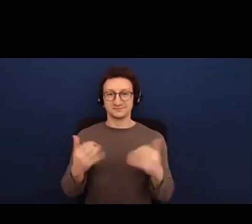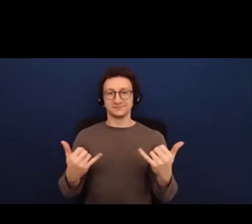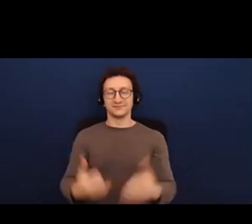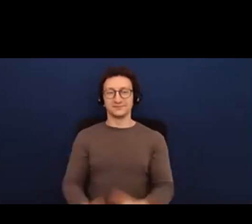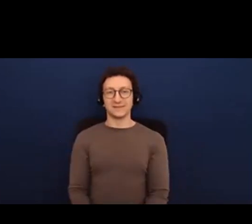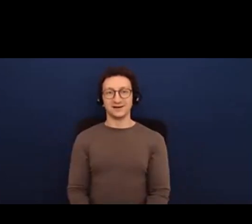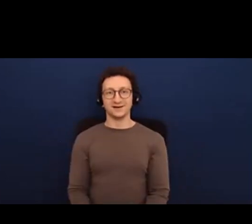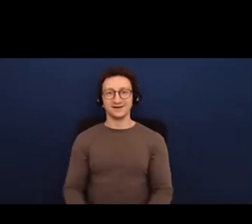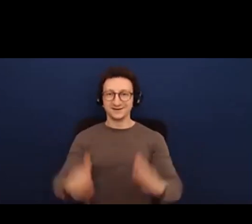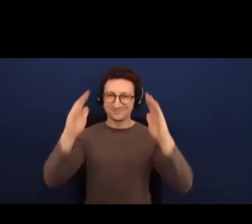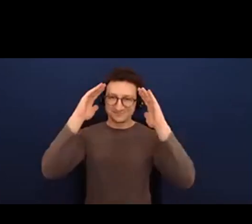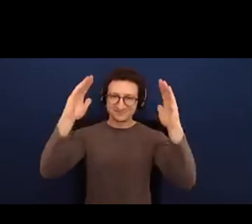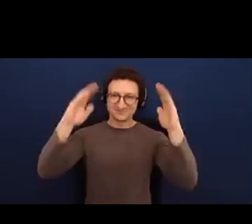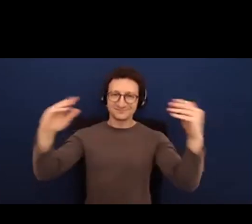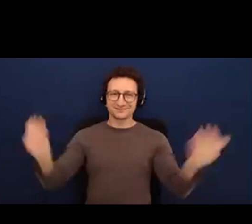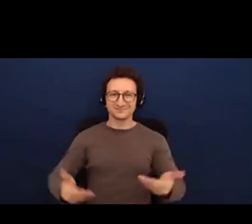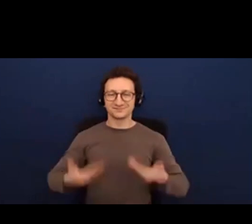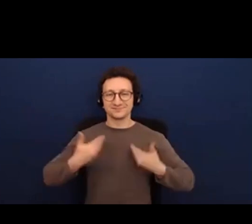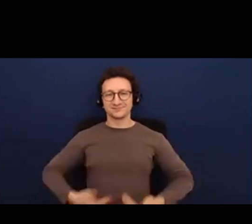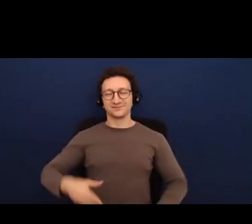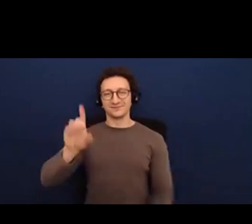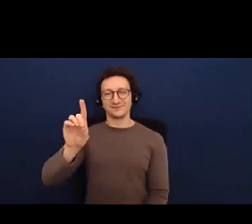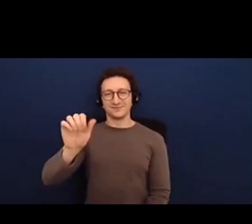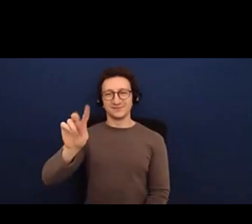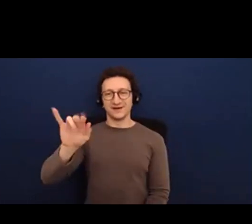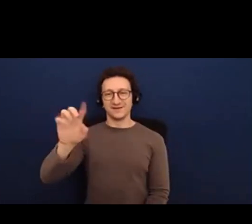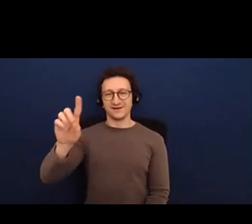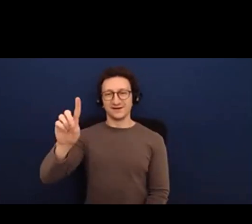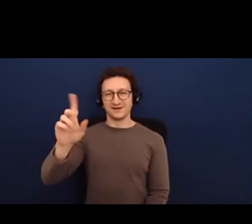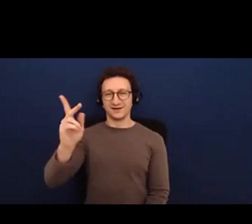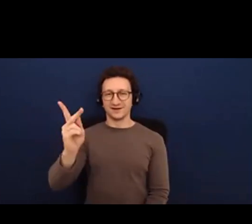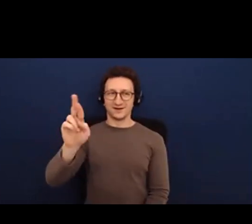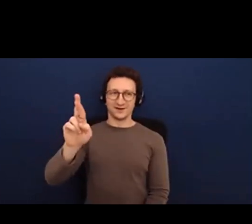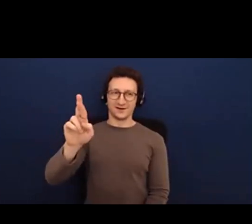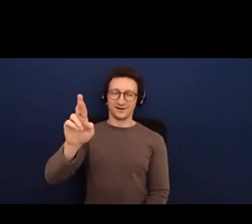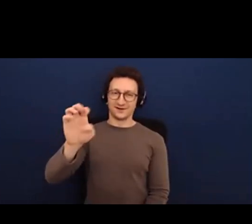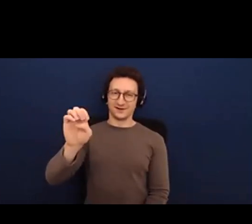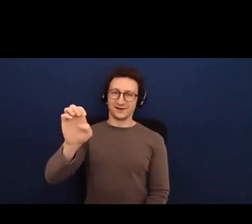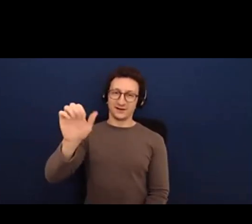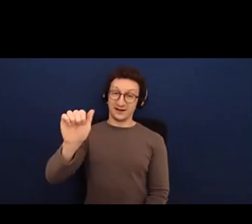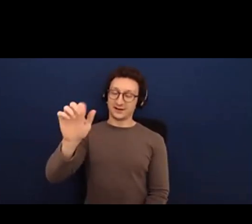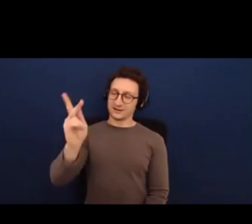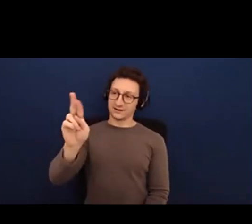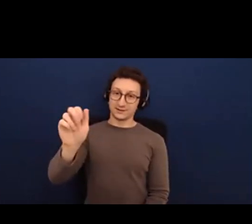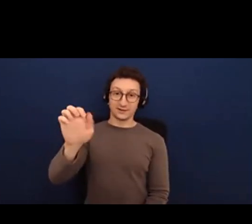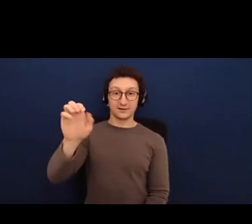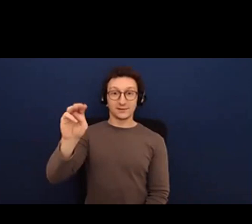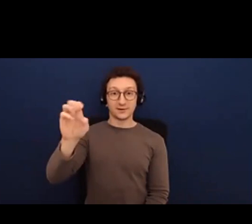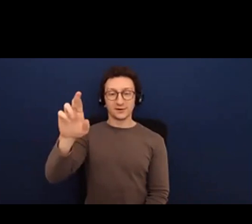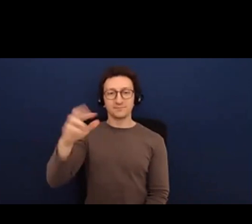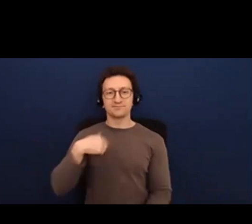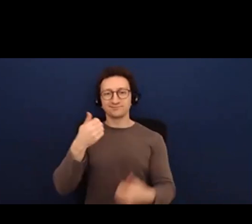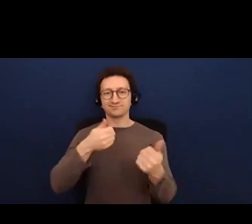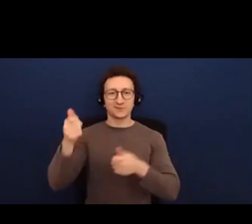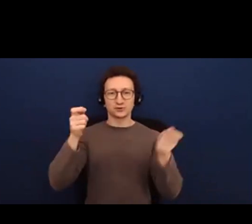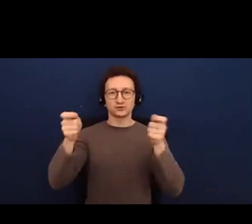Welcome all. I'm David Kramer. I'm the director of the Library of the Jewish Theological